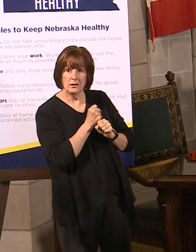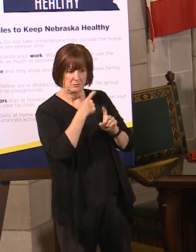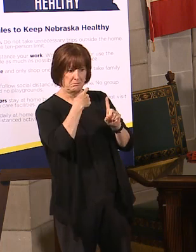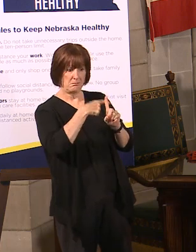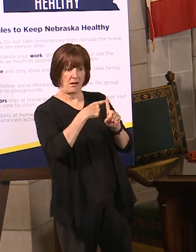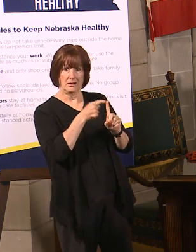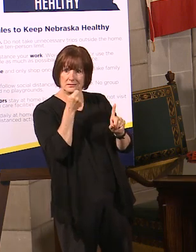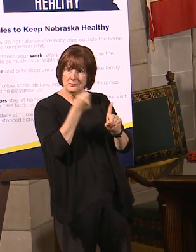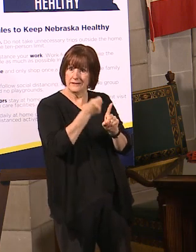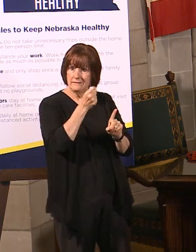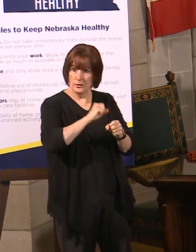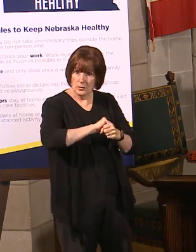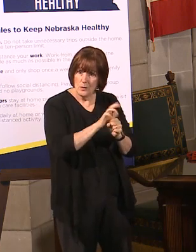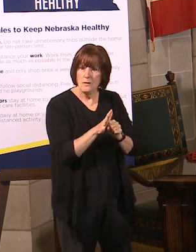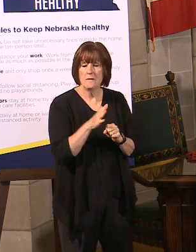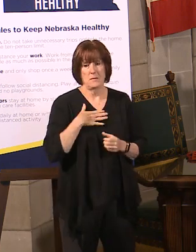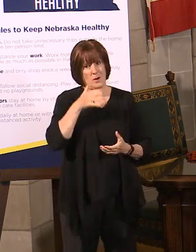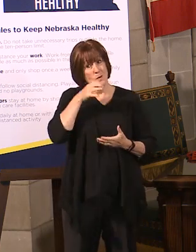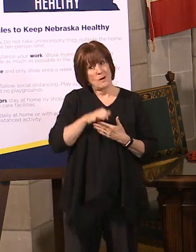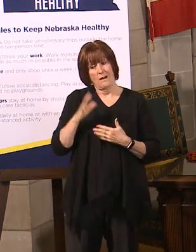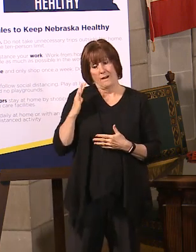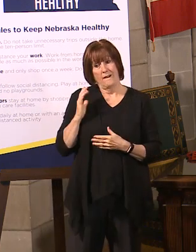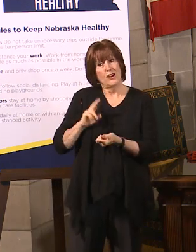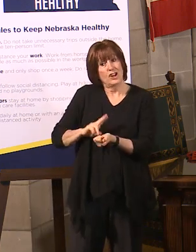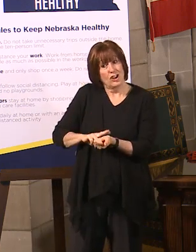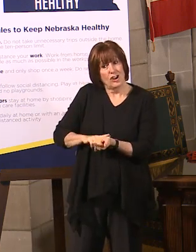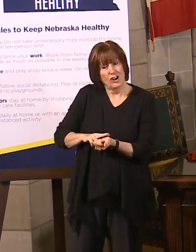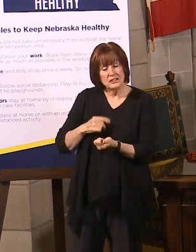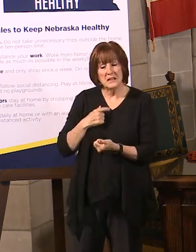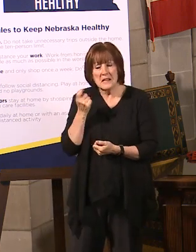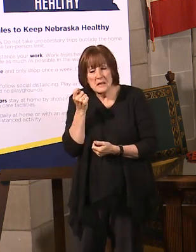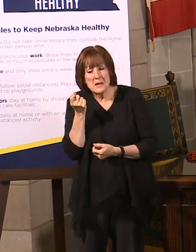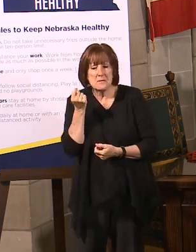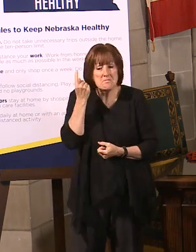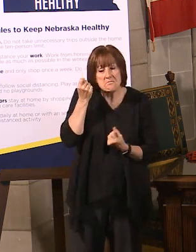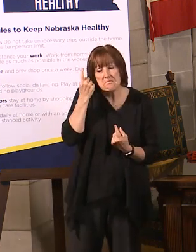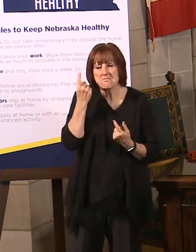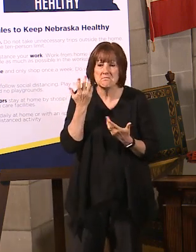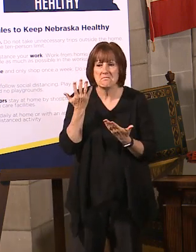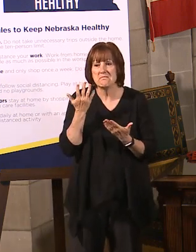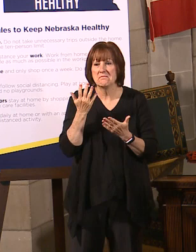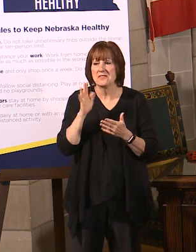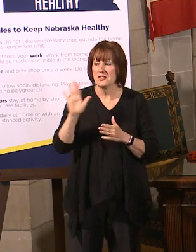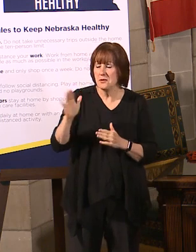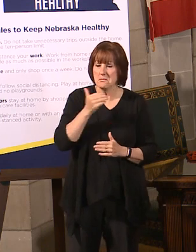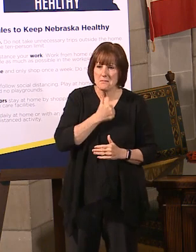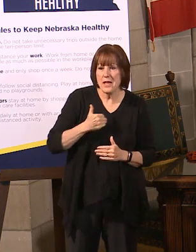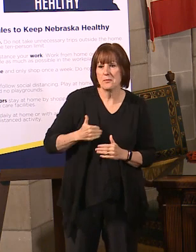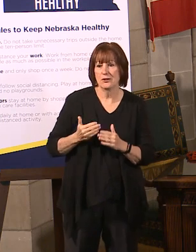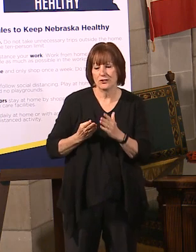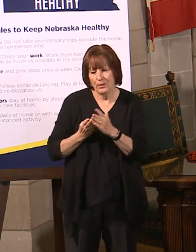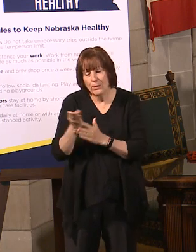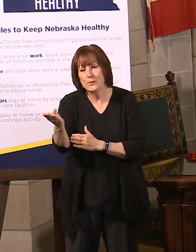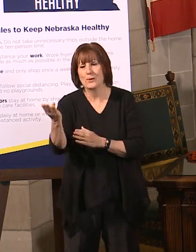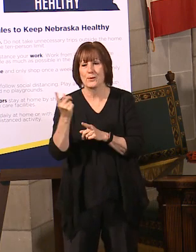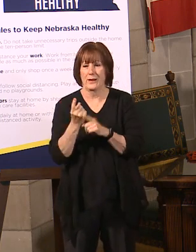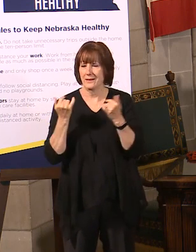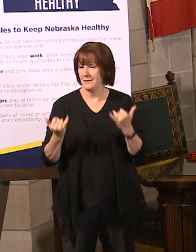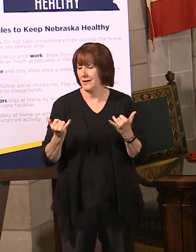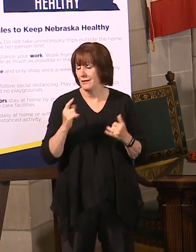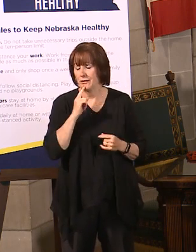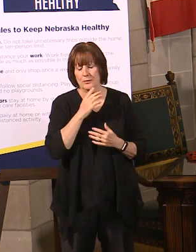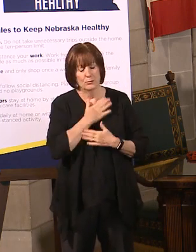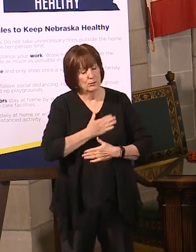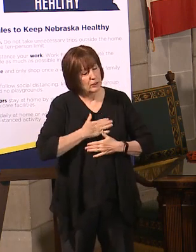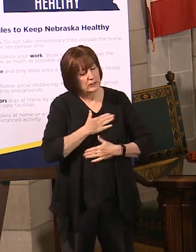coronavirus. My wife was a nurse, so I have a little bit of understanding about what all your members are going through right now. So I appreciate all the